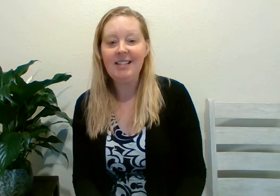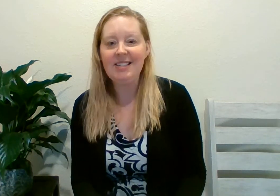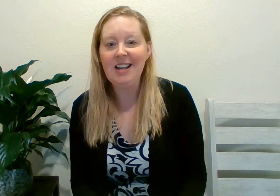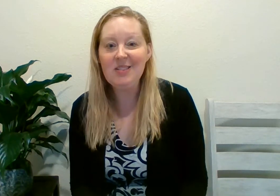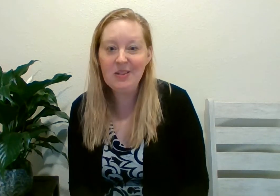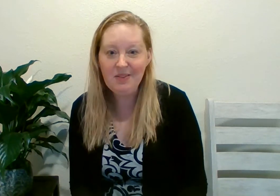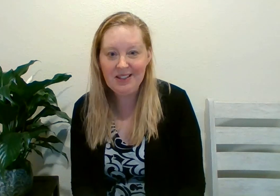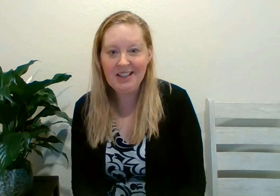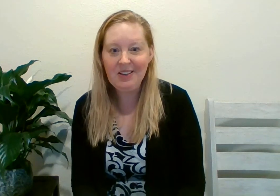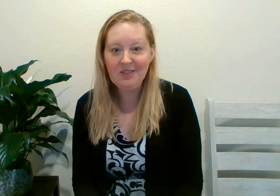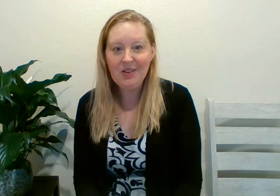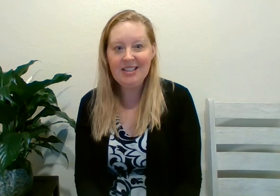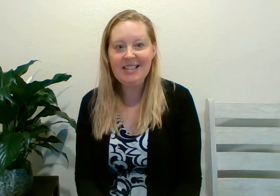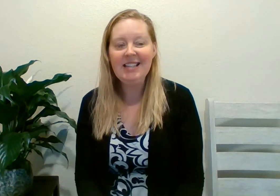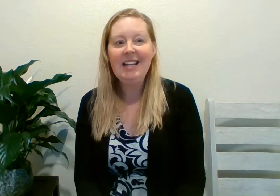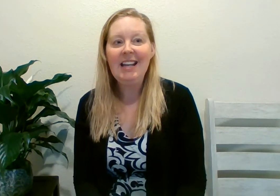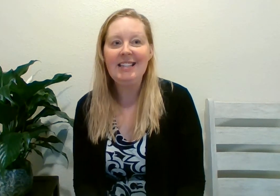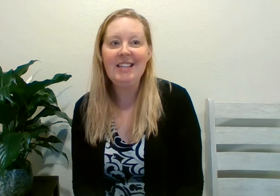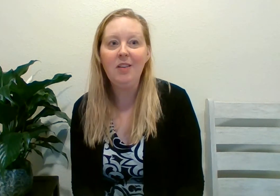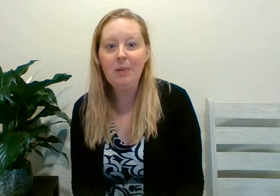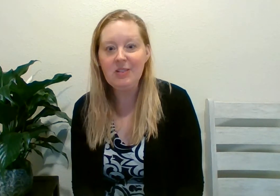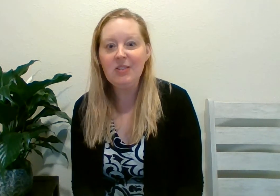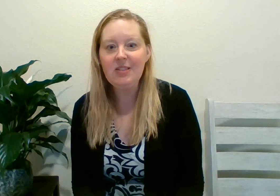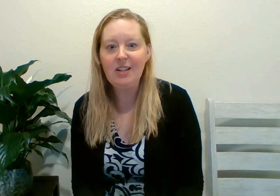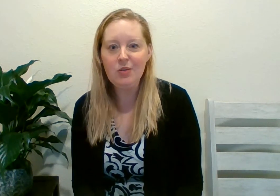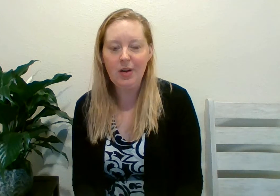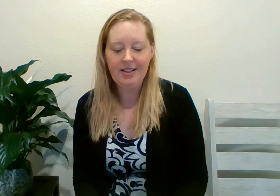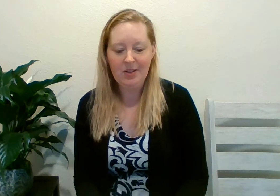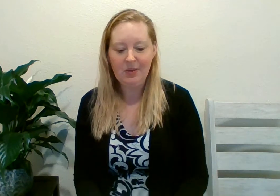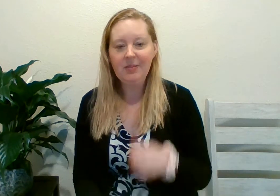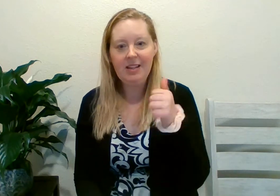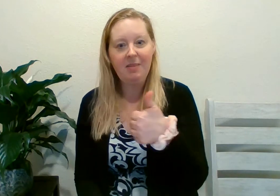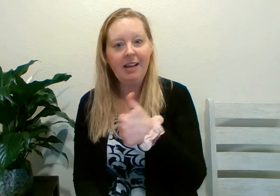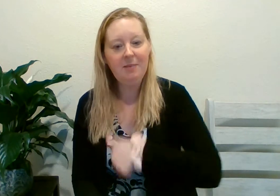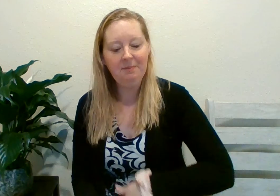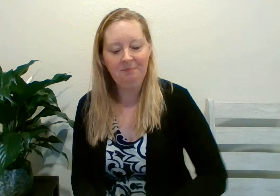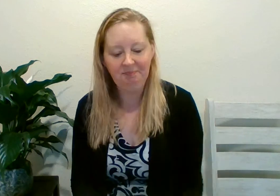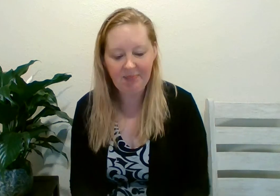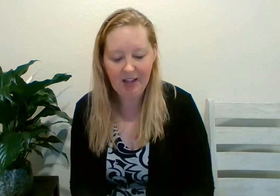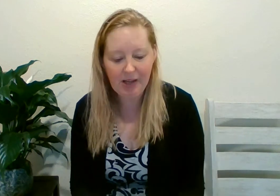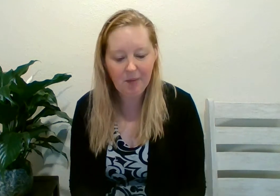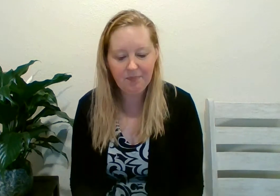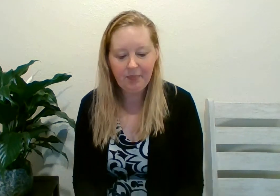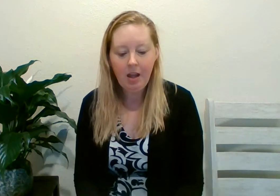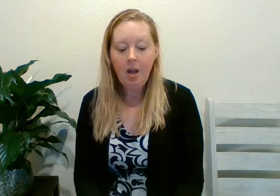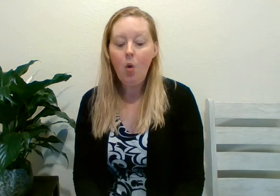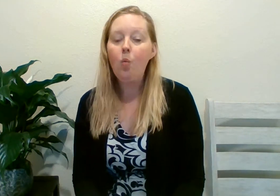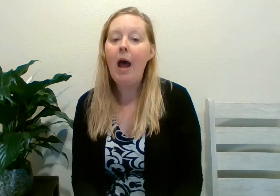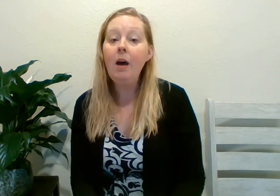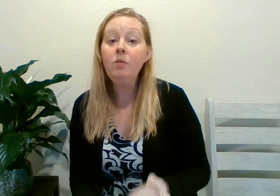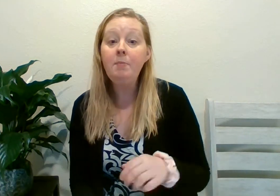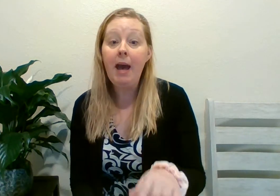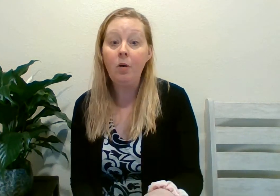Seesaw. It's really fun to hear your voices and see all the pictures that you're drawing. So keep that coming. Here we go. Round bound.